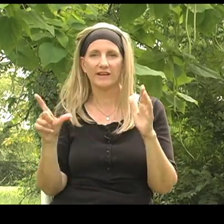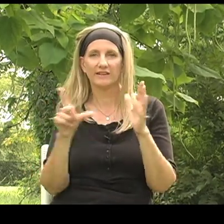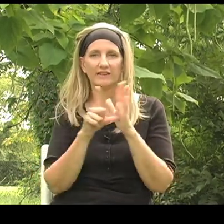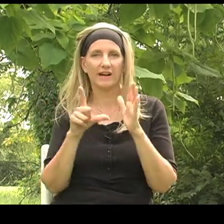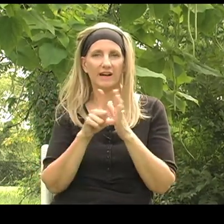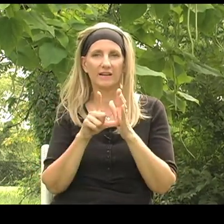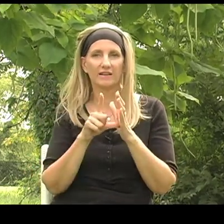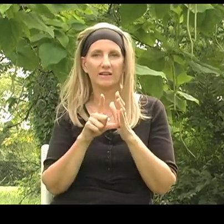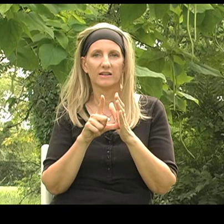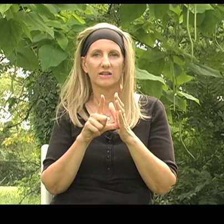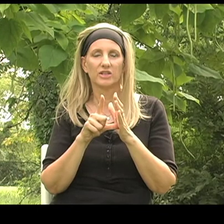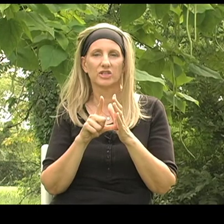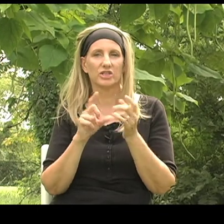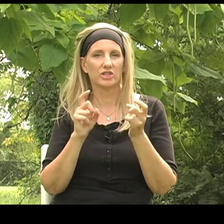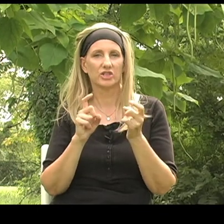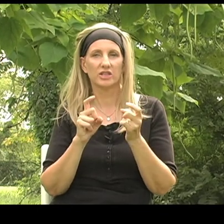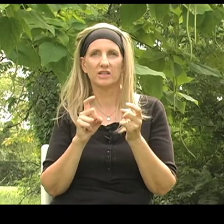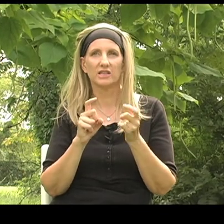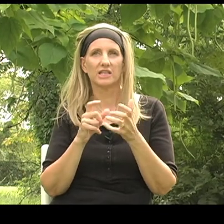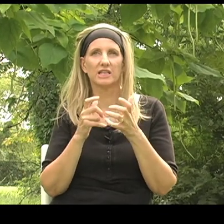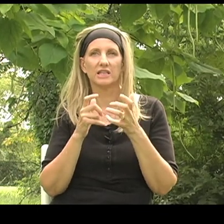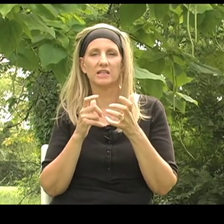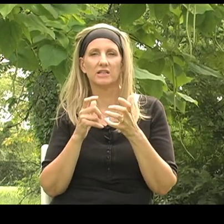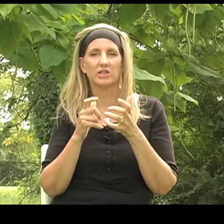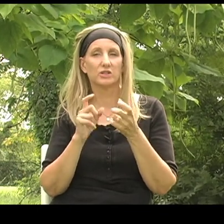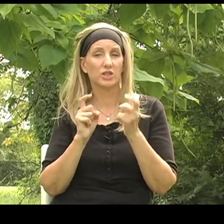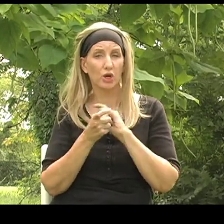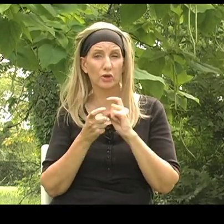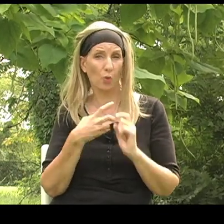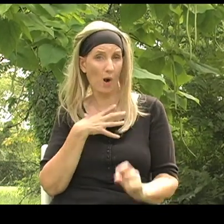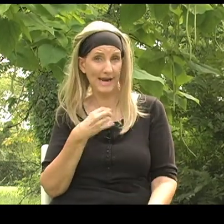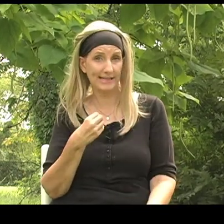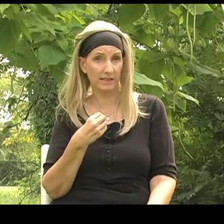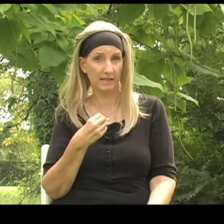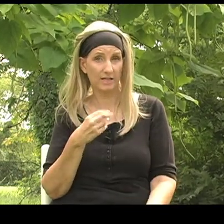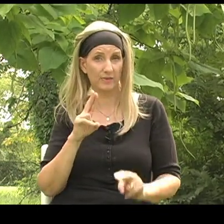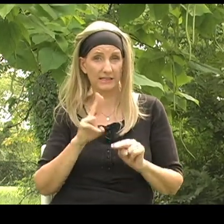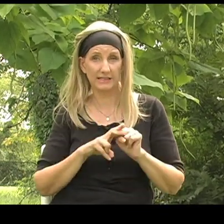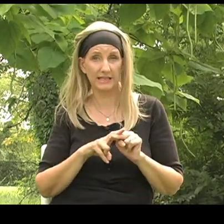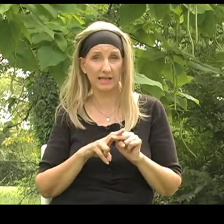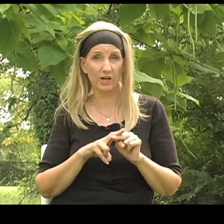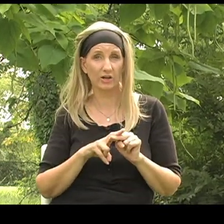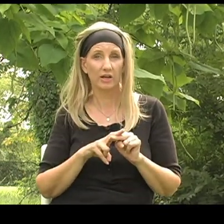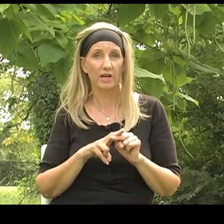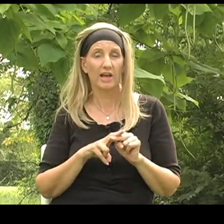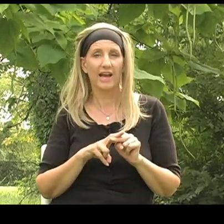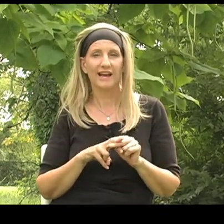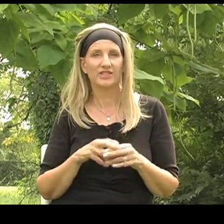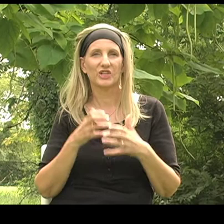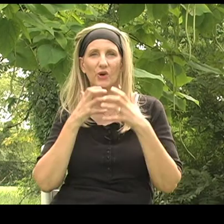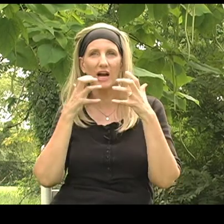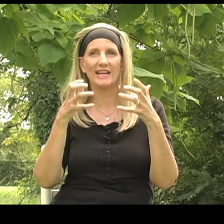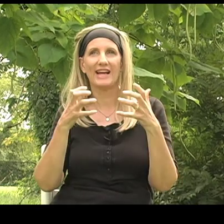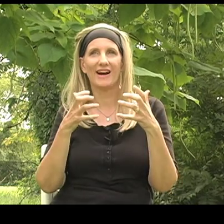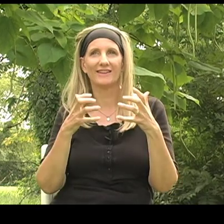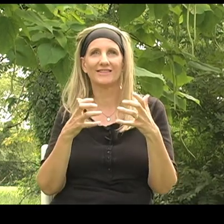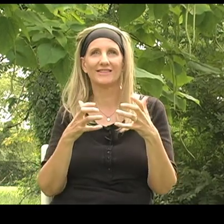sudden, she turned white as she was sitting there, and she cried out. She